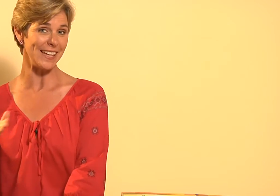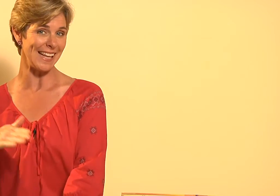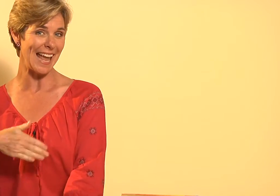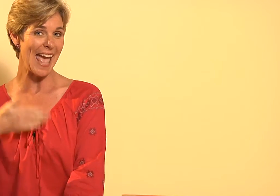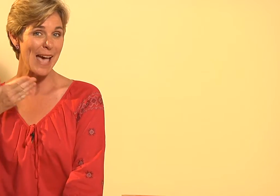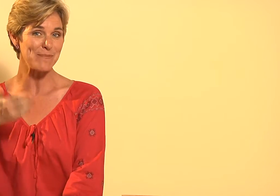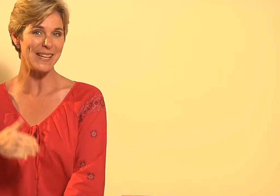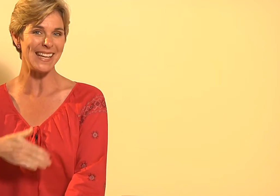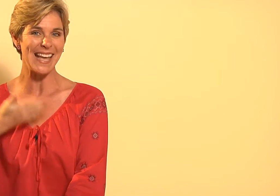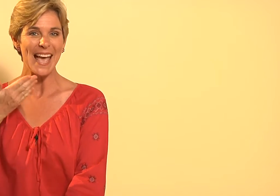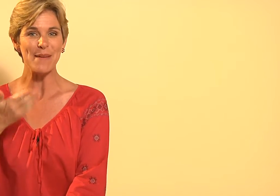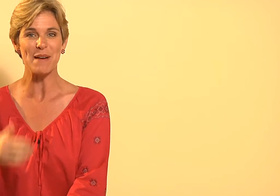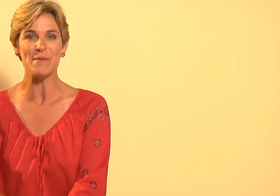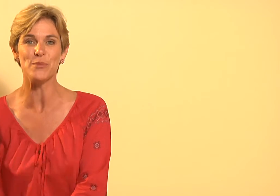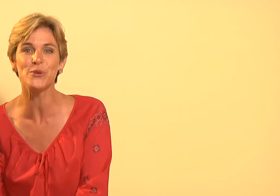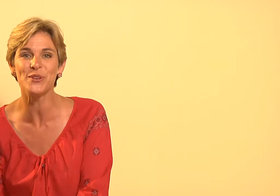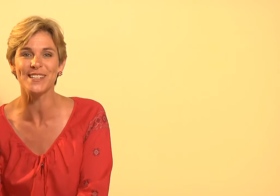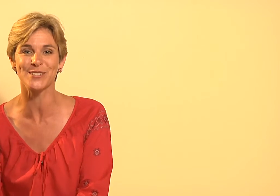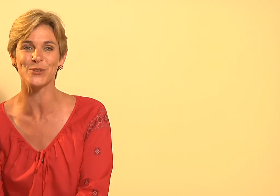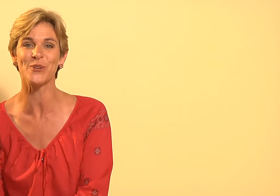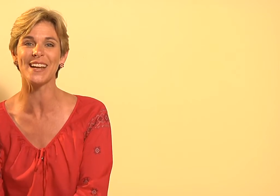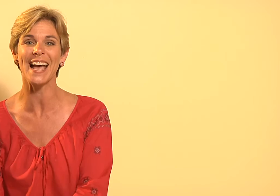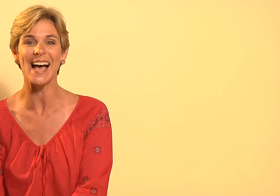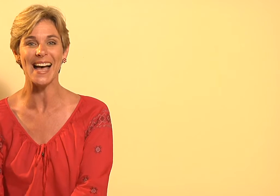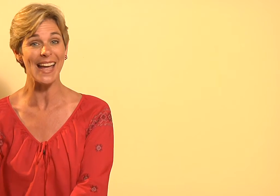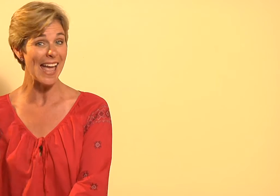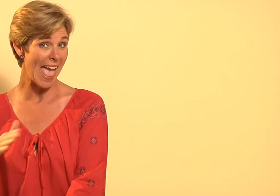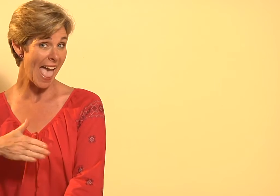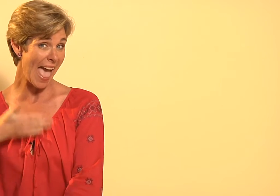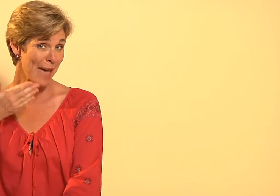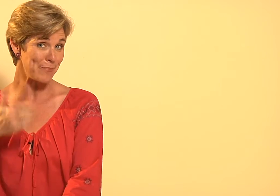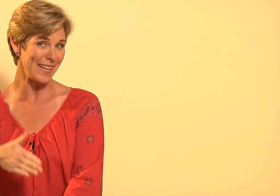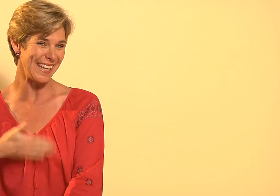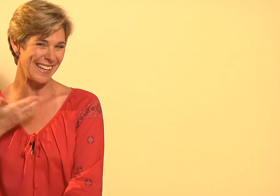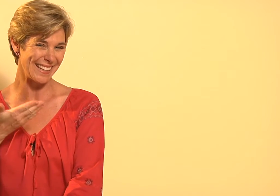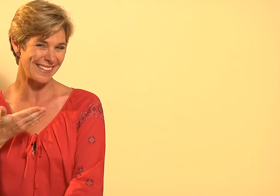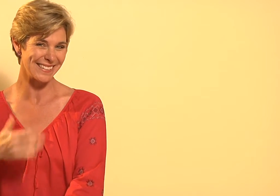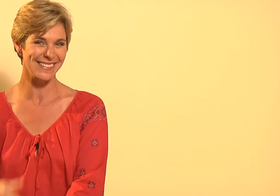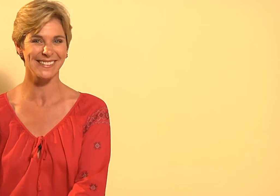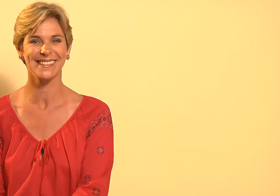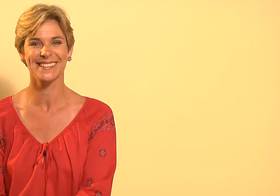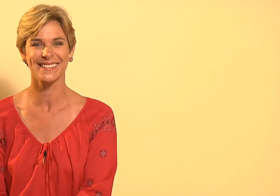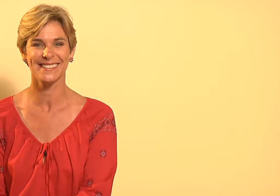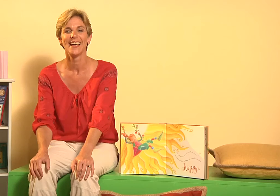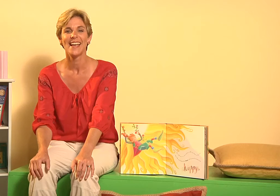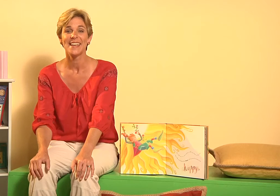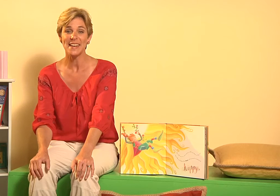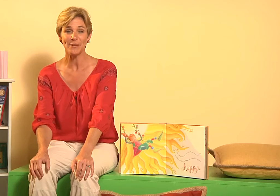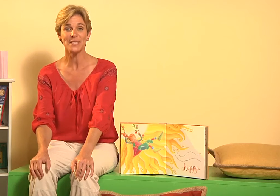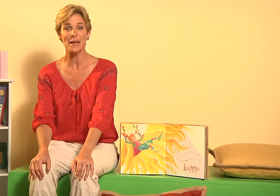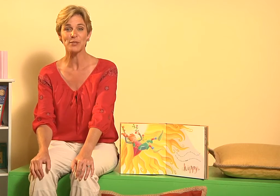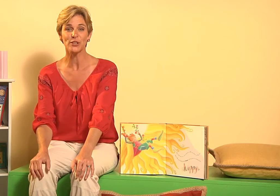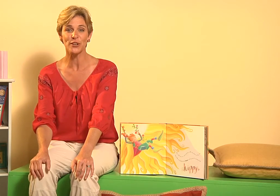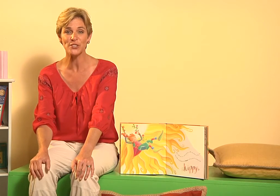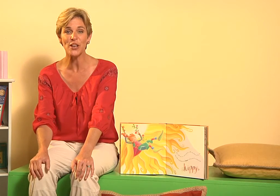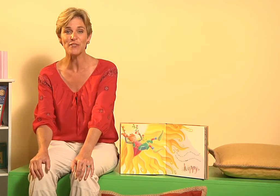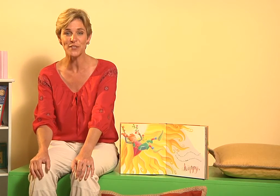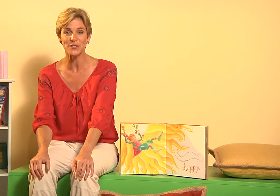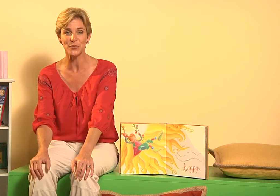feeling happy and my mood is soaring high. Happy. Now it's time to learn our song for this